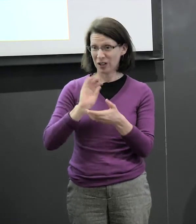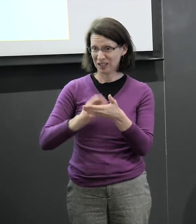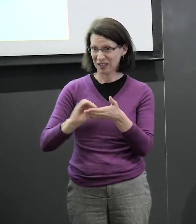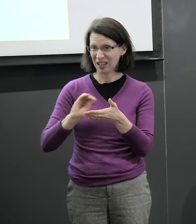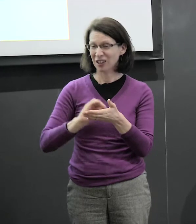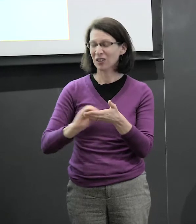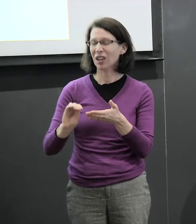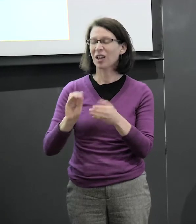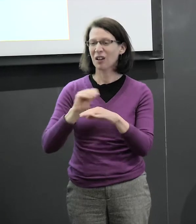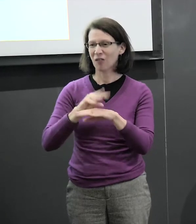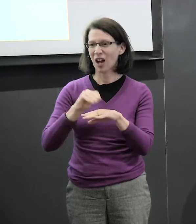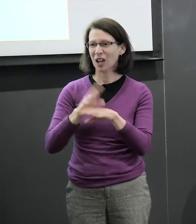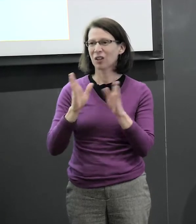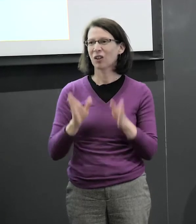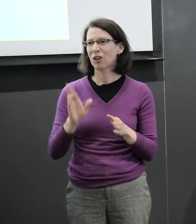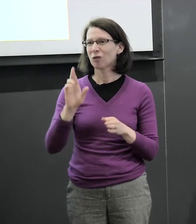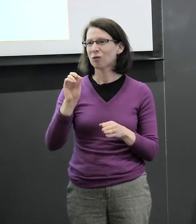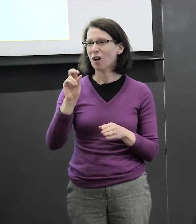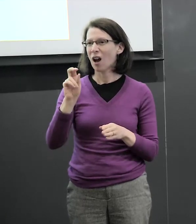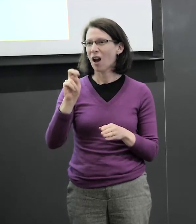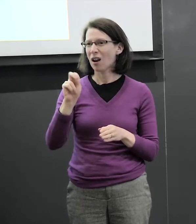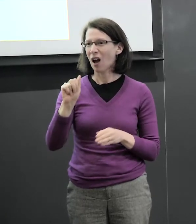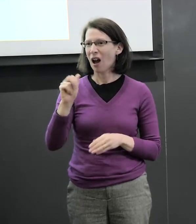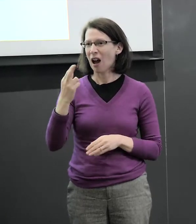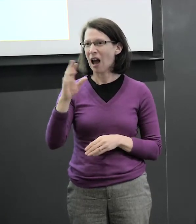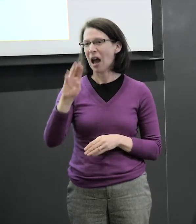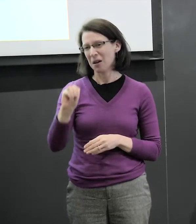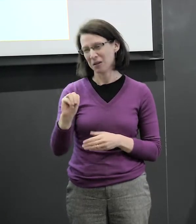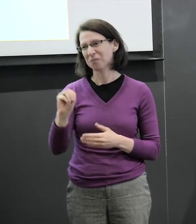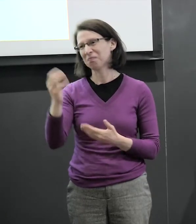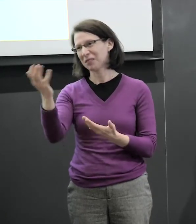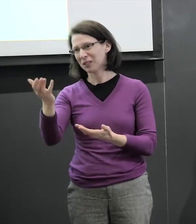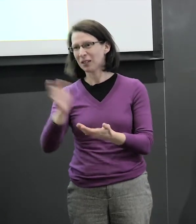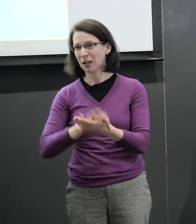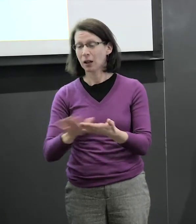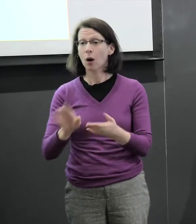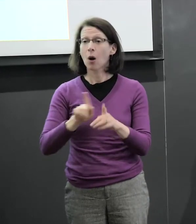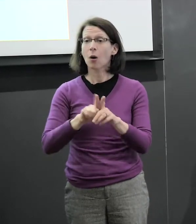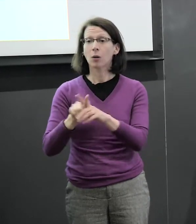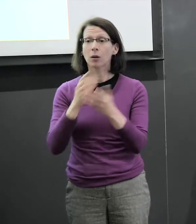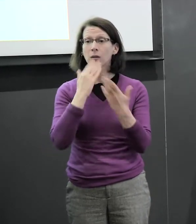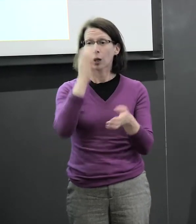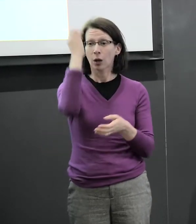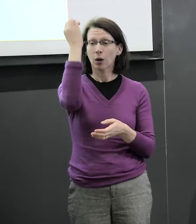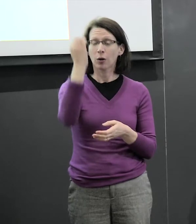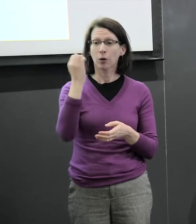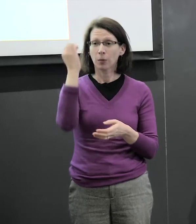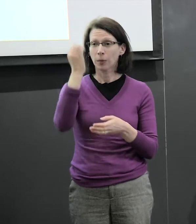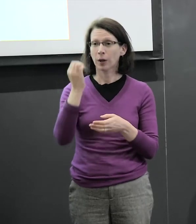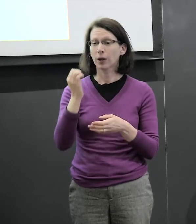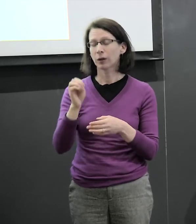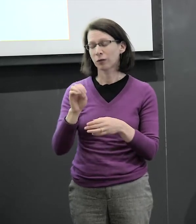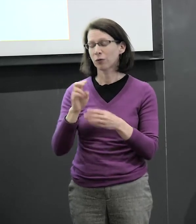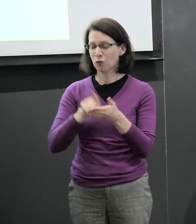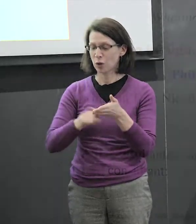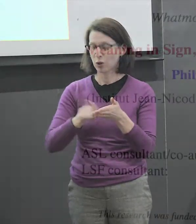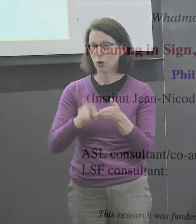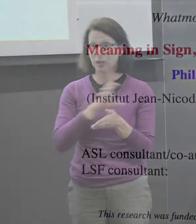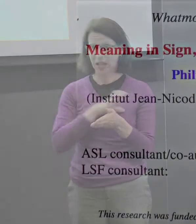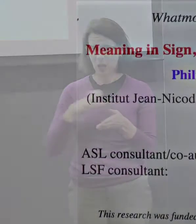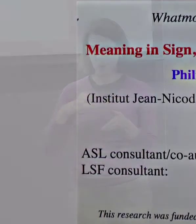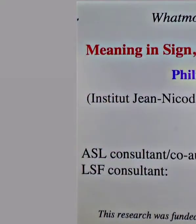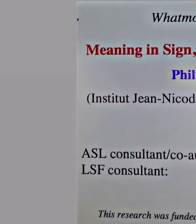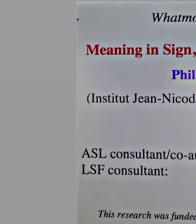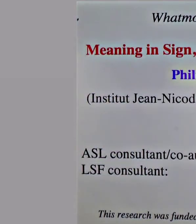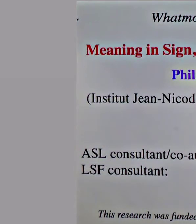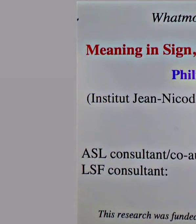Irena Heim. Let me also thank the European Research Council and my sign language consultants, without whom this work would